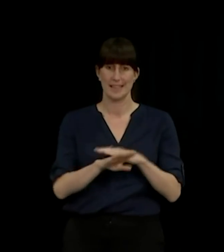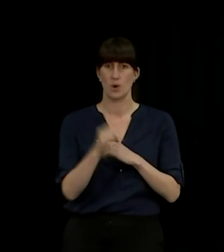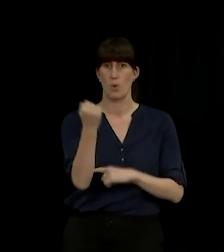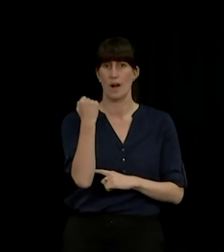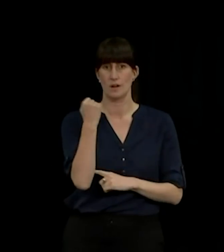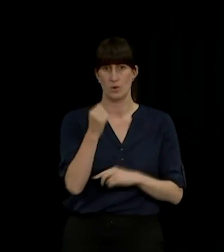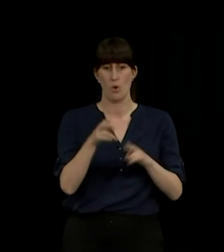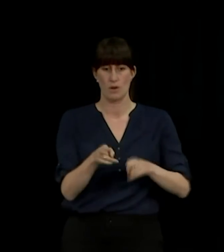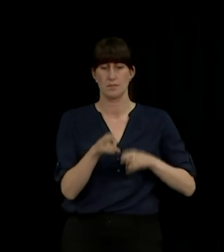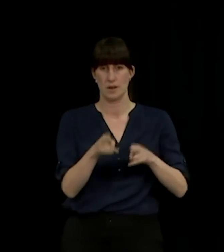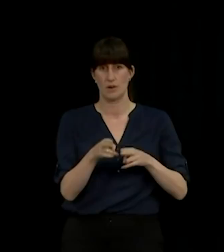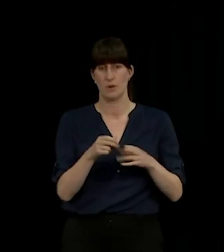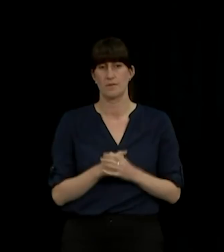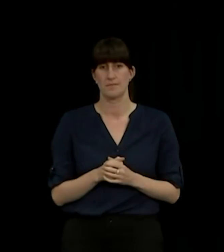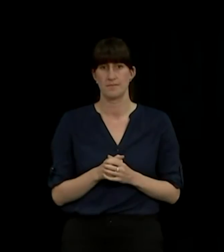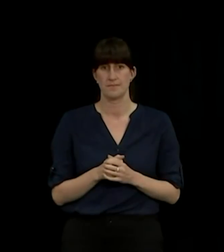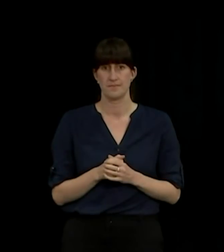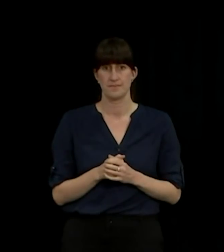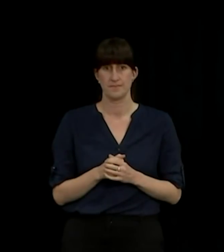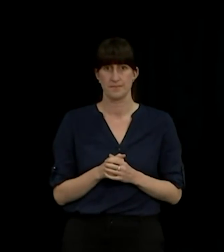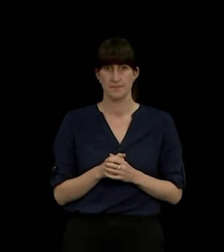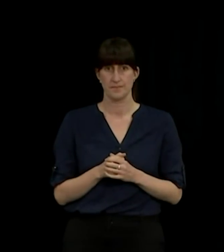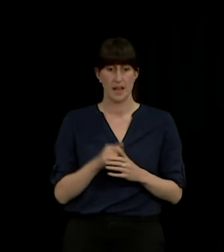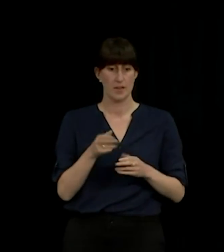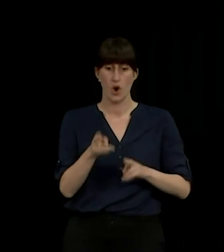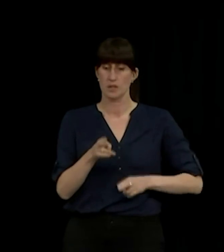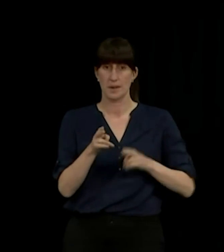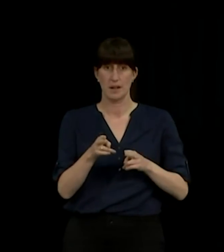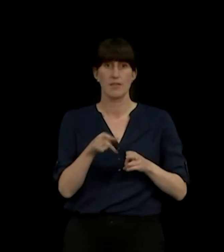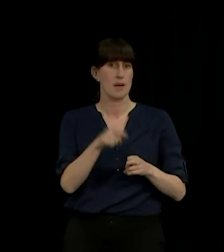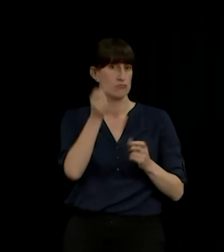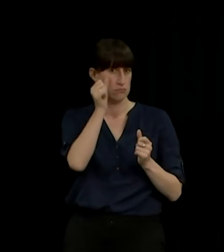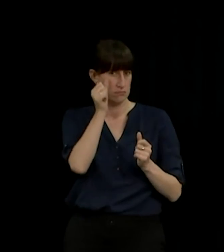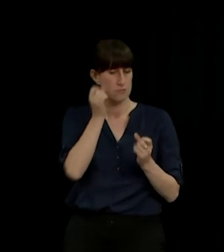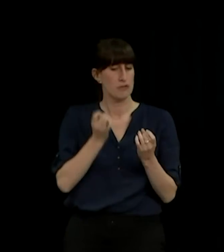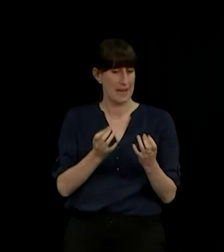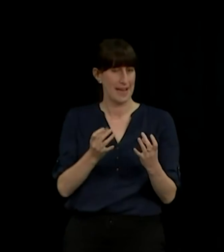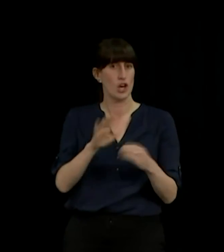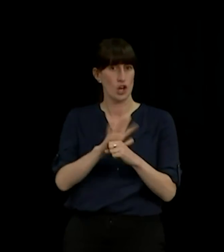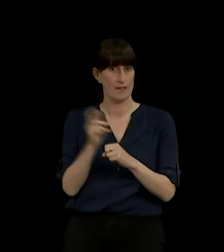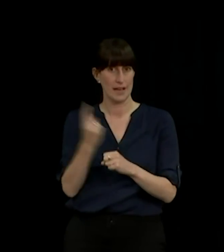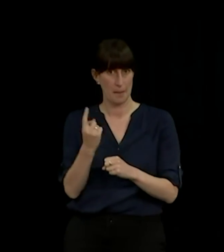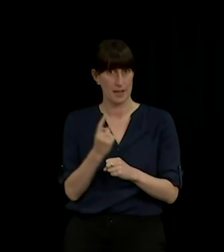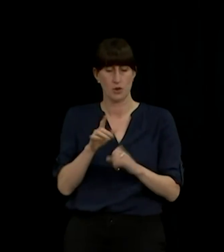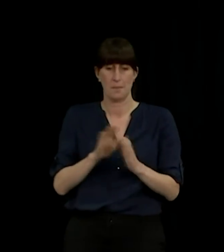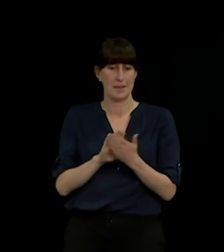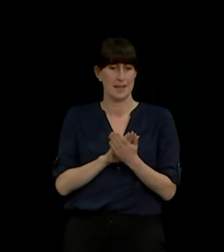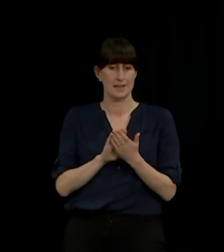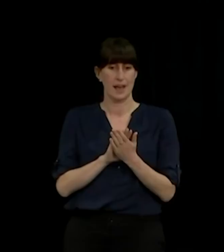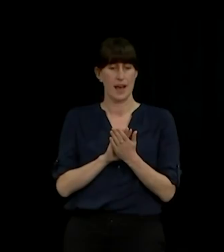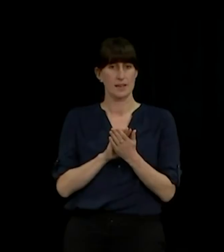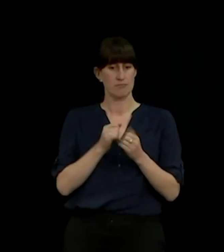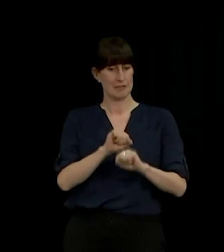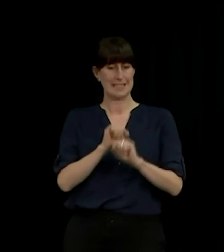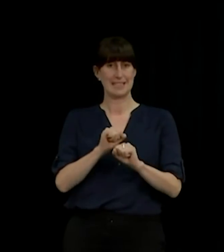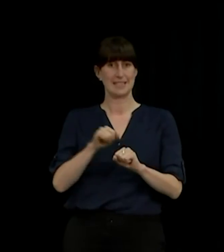symptoms. And there are no exposure events at the hospital because they were prepared and ready to receive this person.